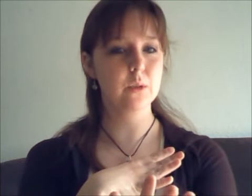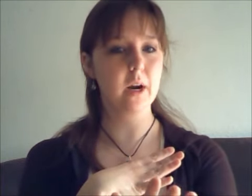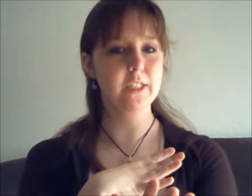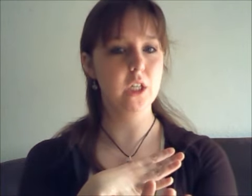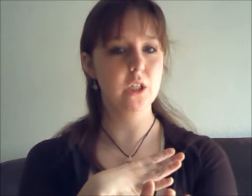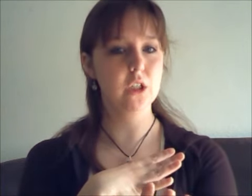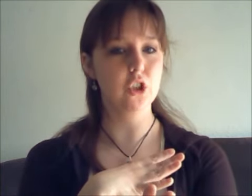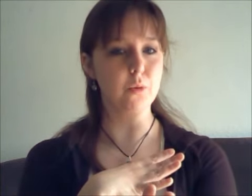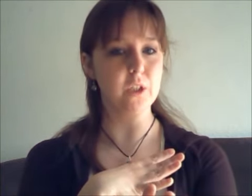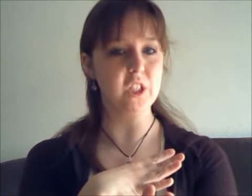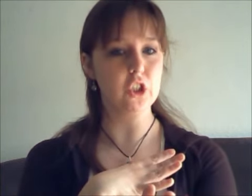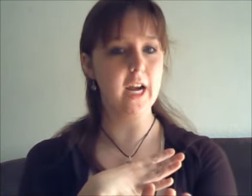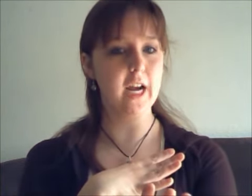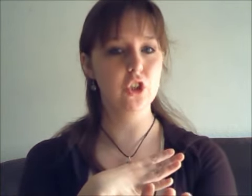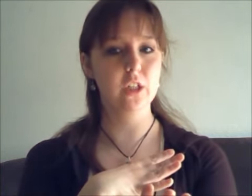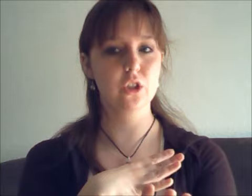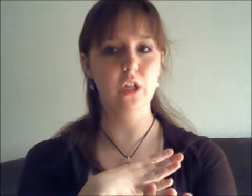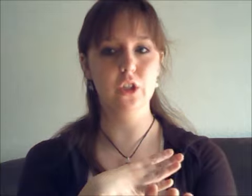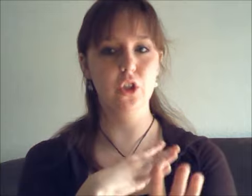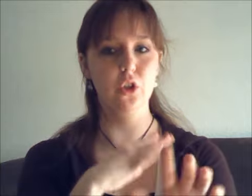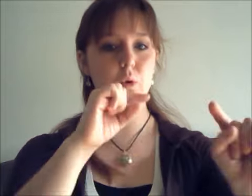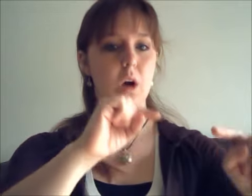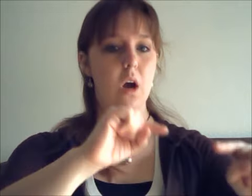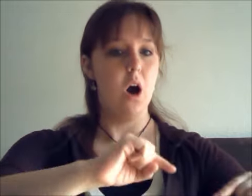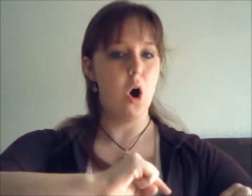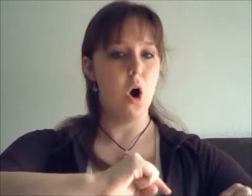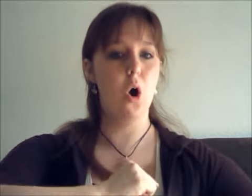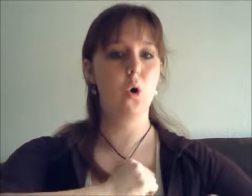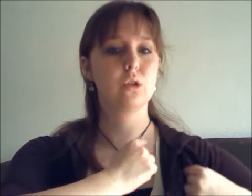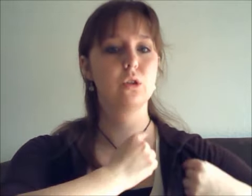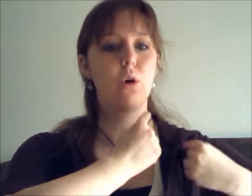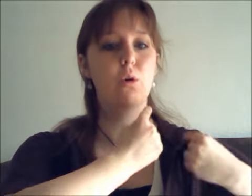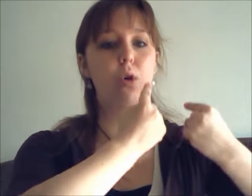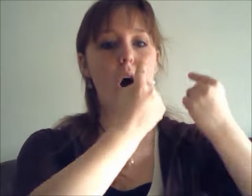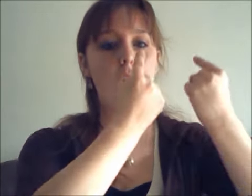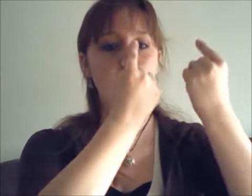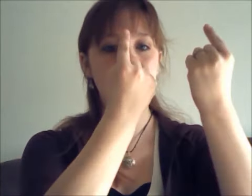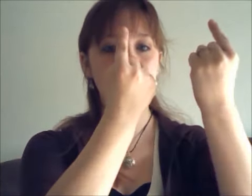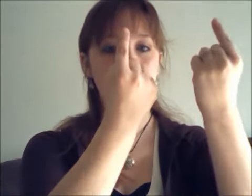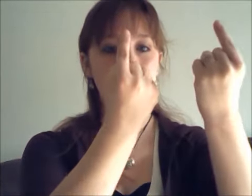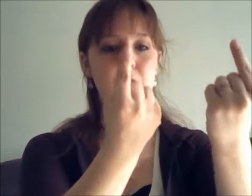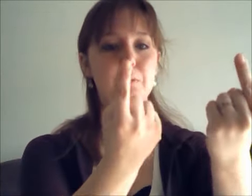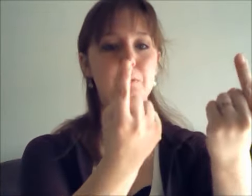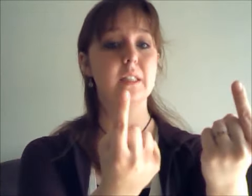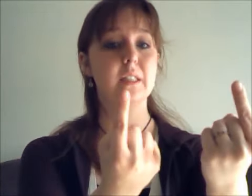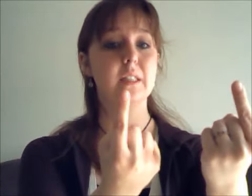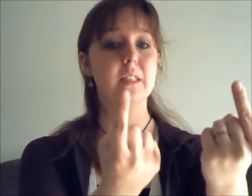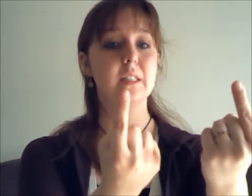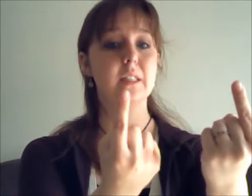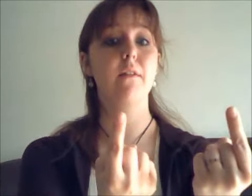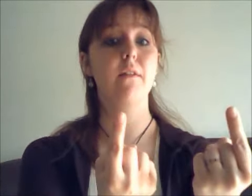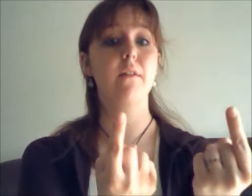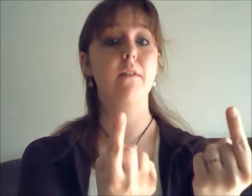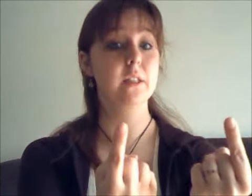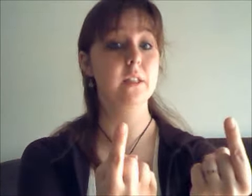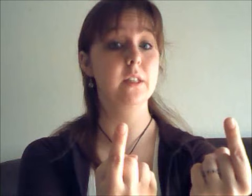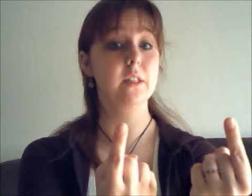I changed the interpretation. I changed it to oh so long, which means up till now.